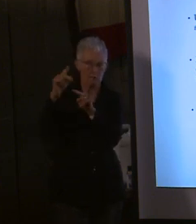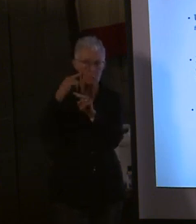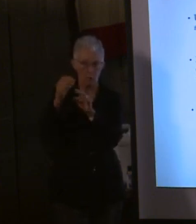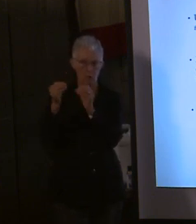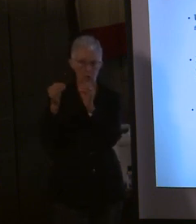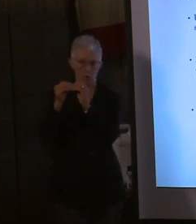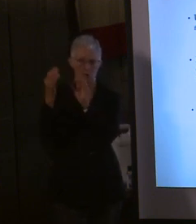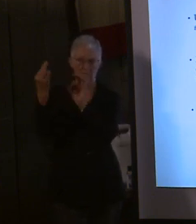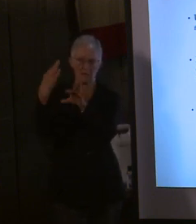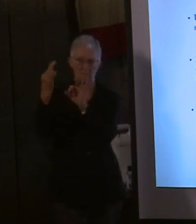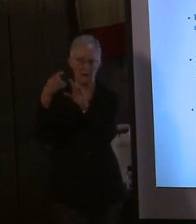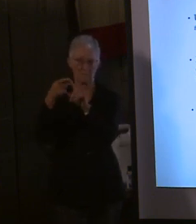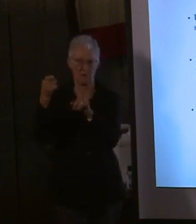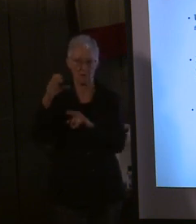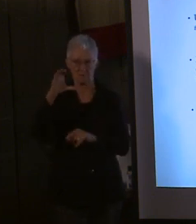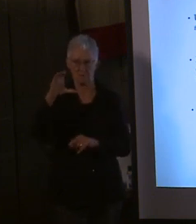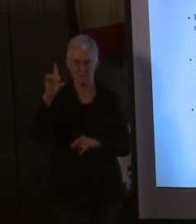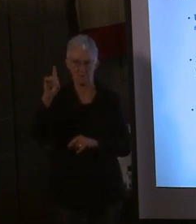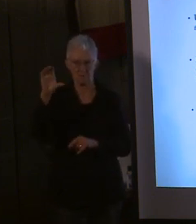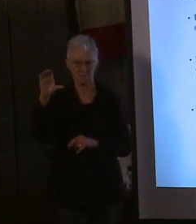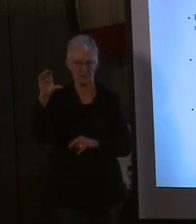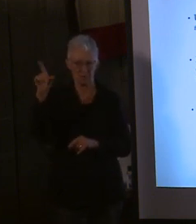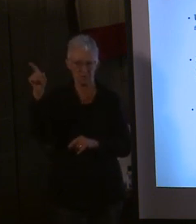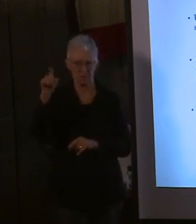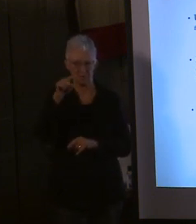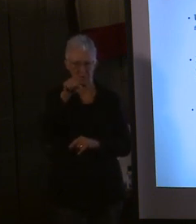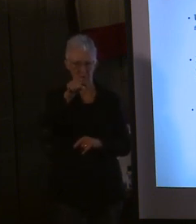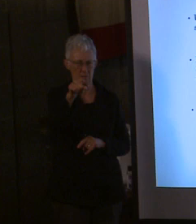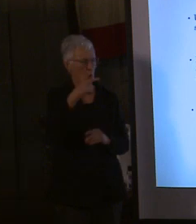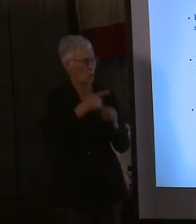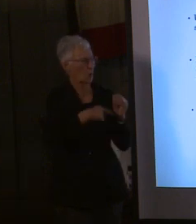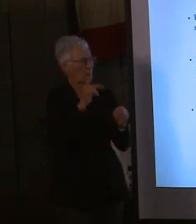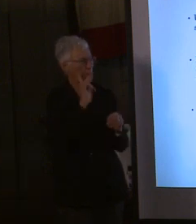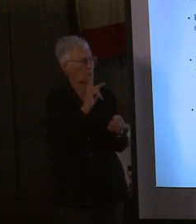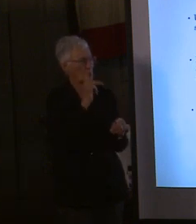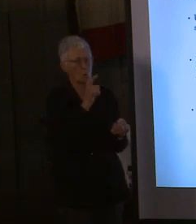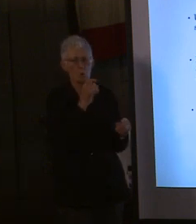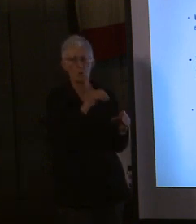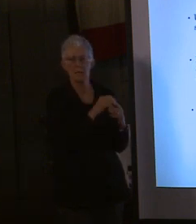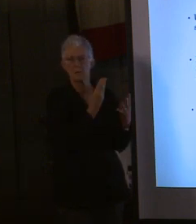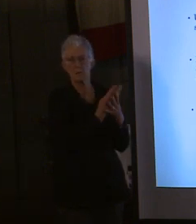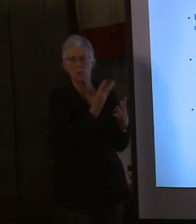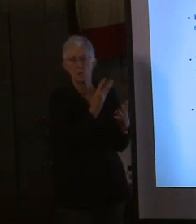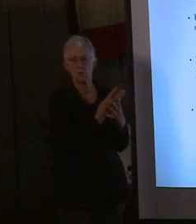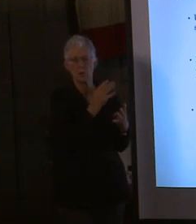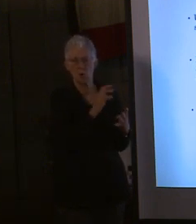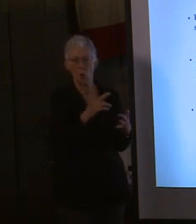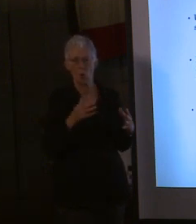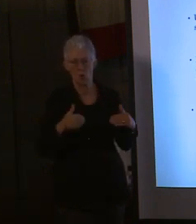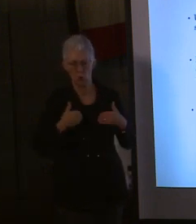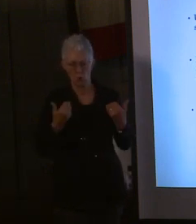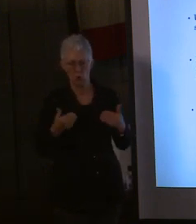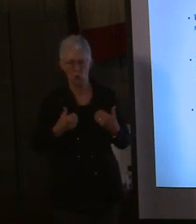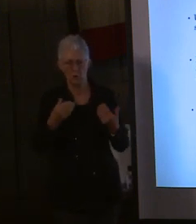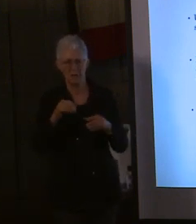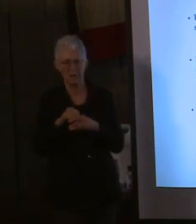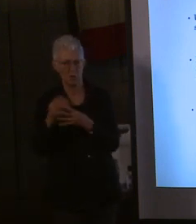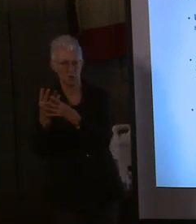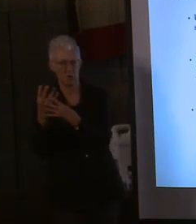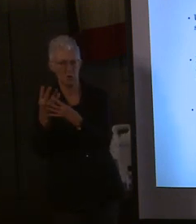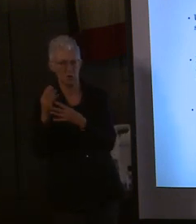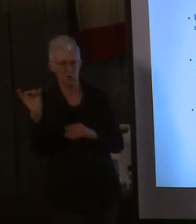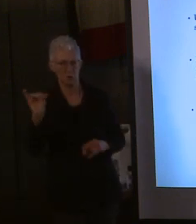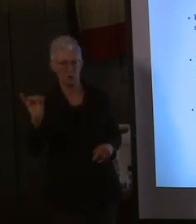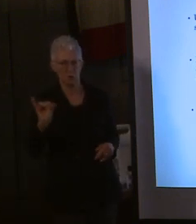plan. And thank you. People who are incarcerated or juveniles who are in custody? So those